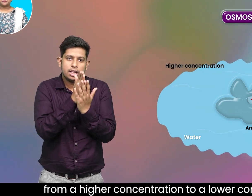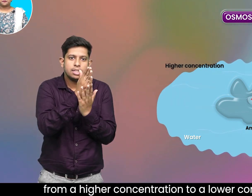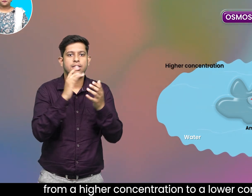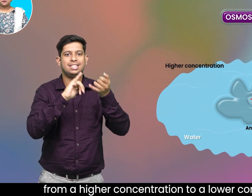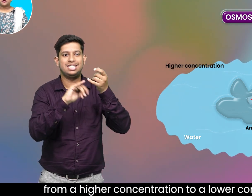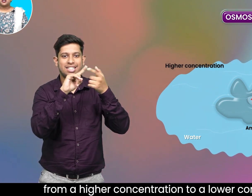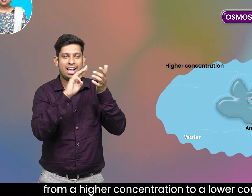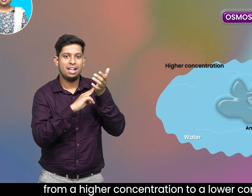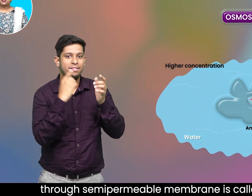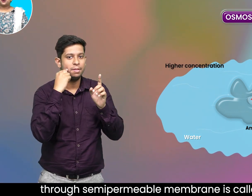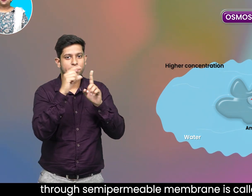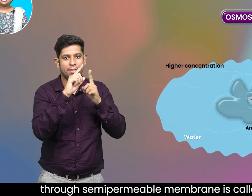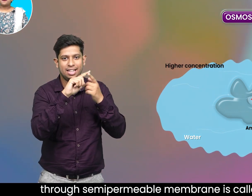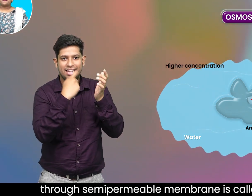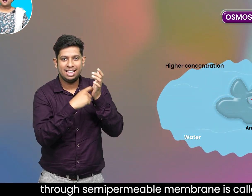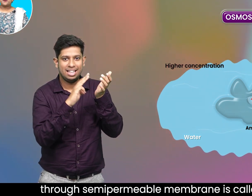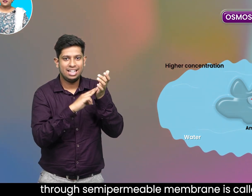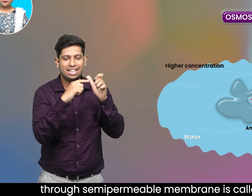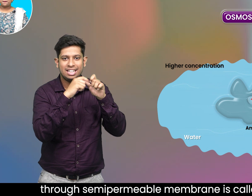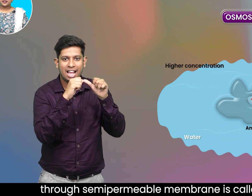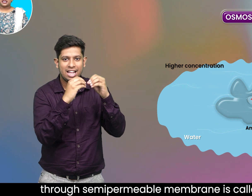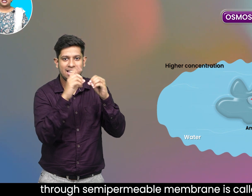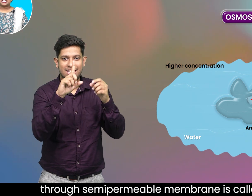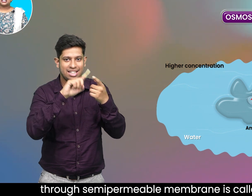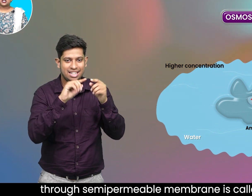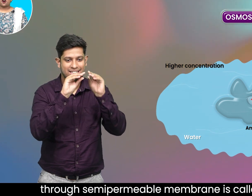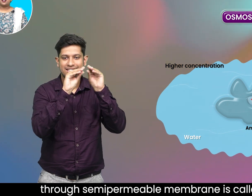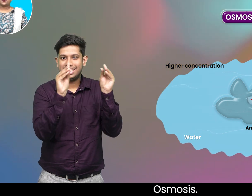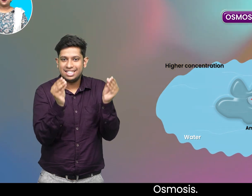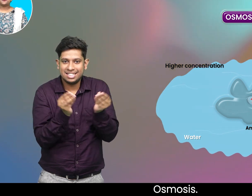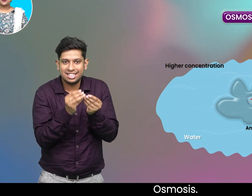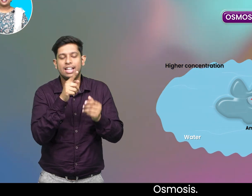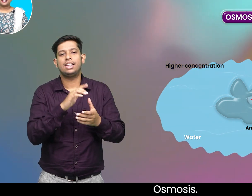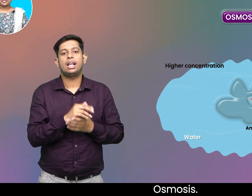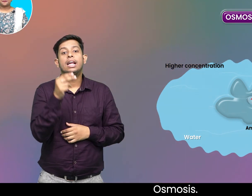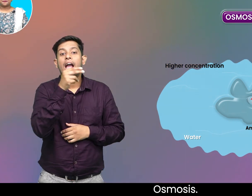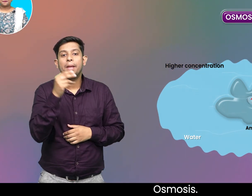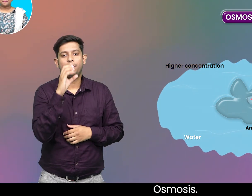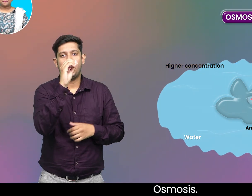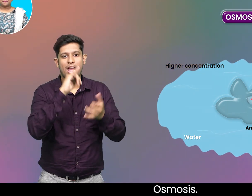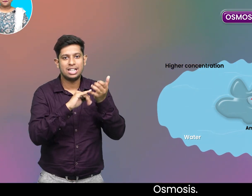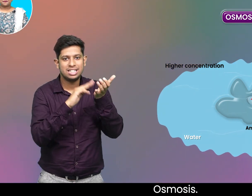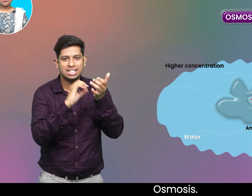concentration through semi-permeable membrane is called osmosis.